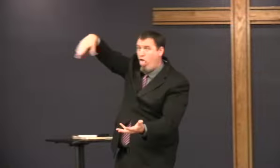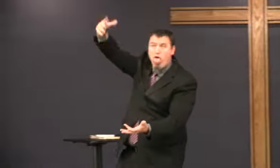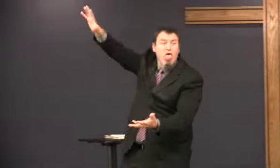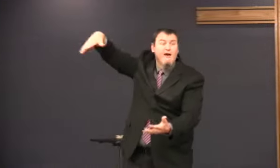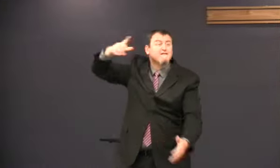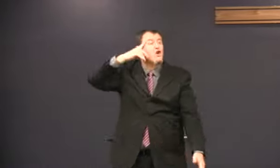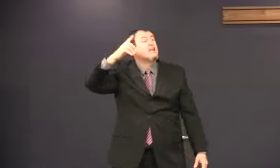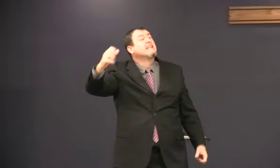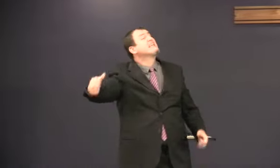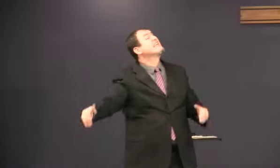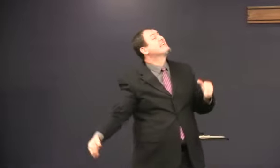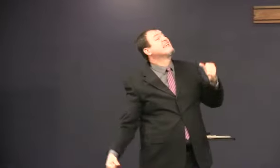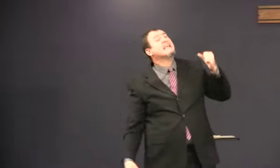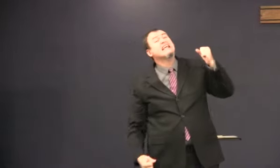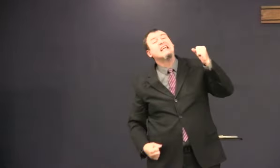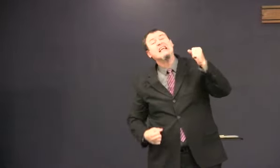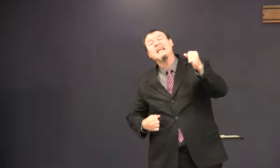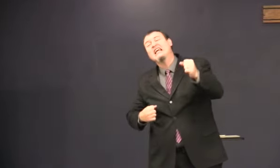they go off